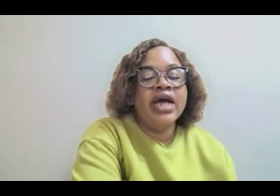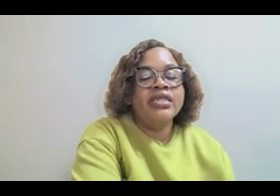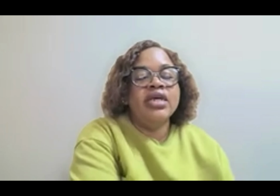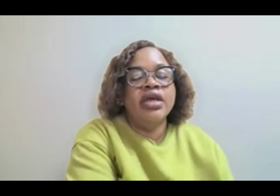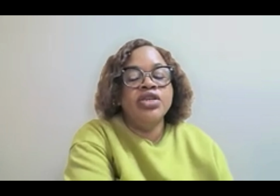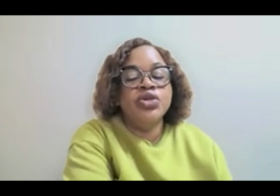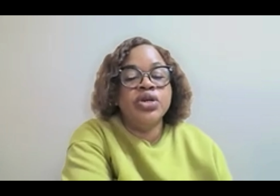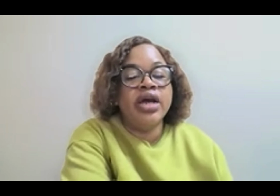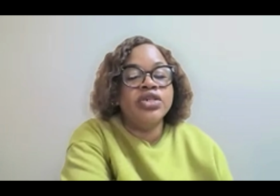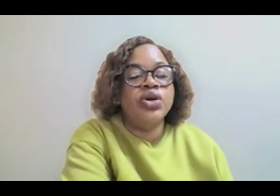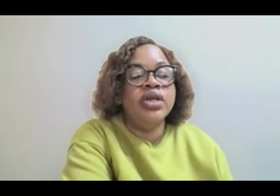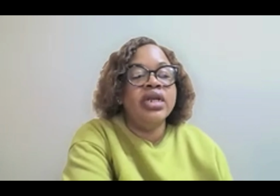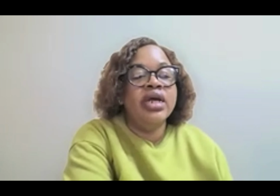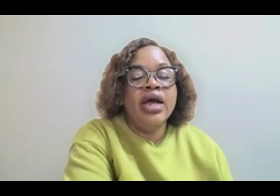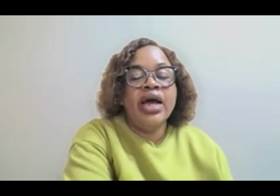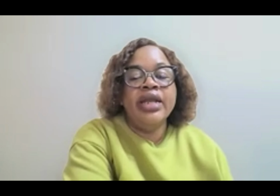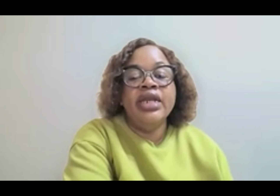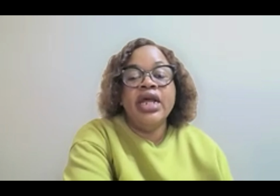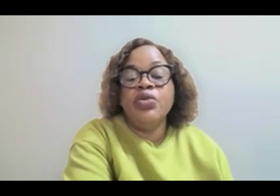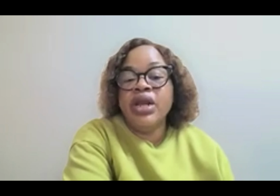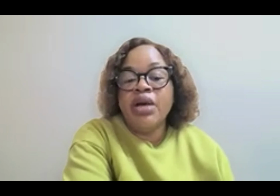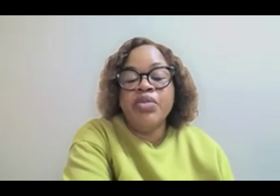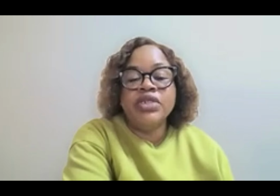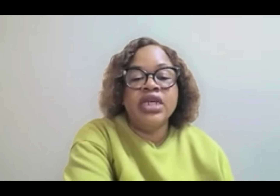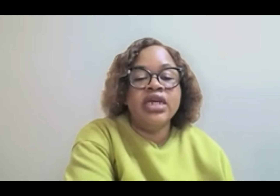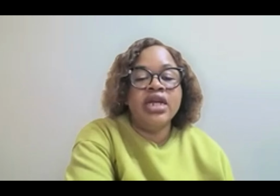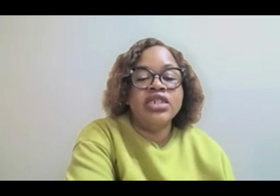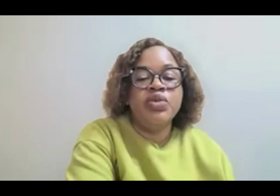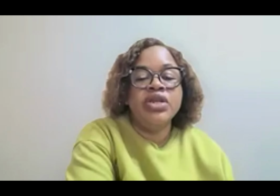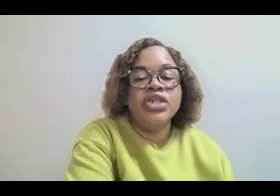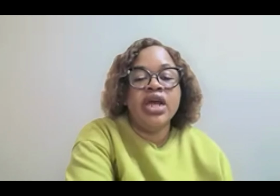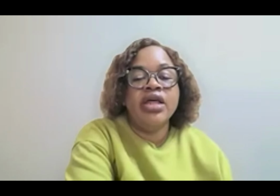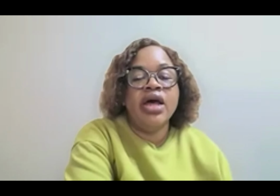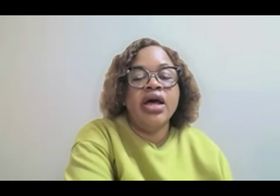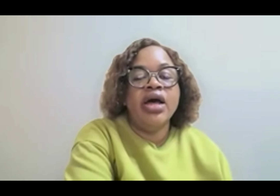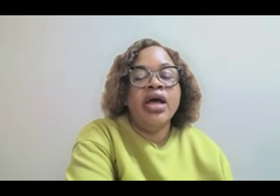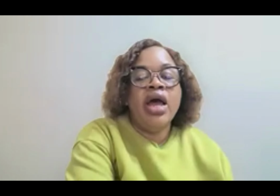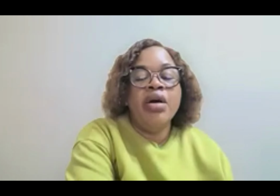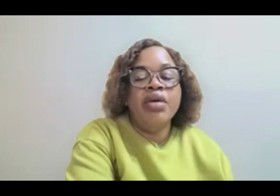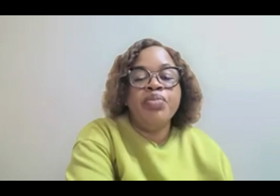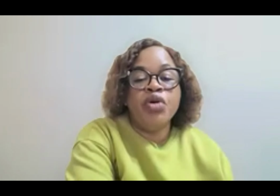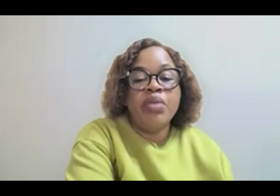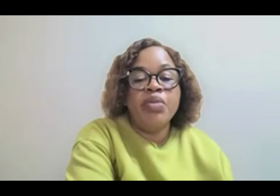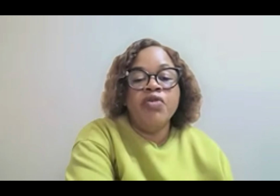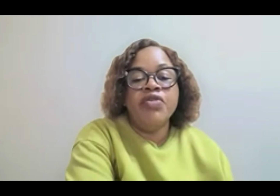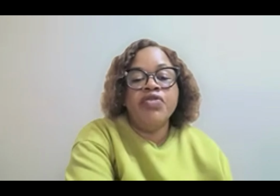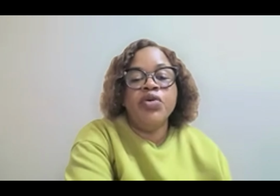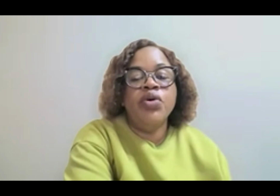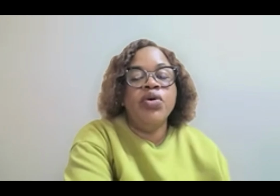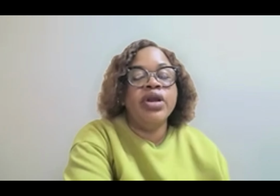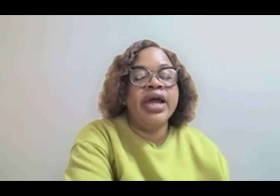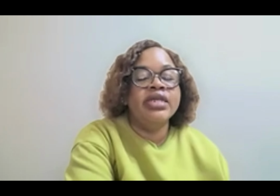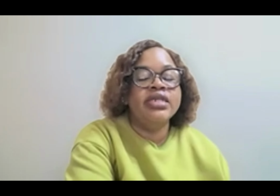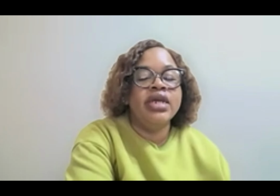the introduction. Lillian will come on stage and she will share a program overview on Heidi and